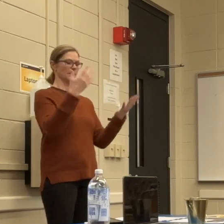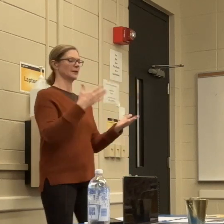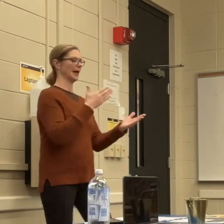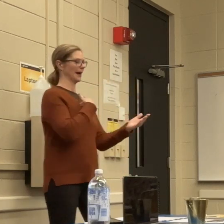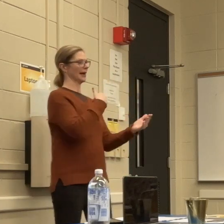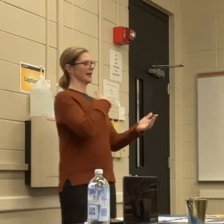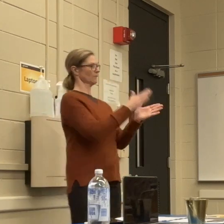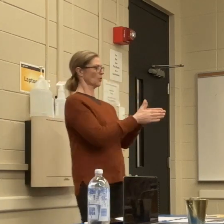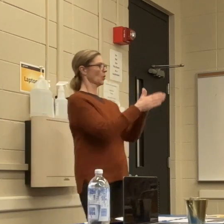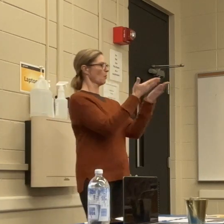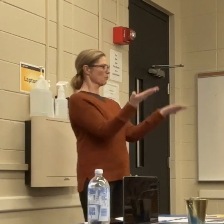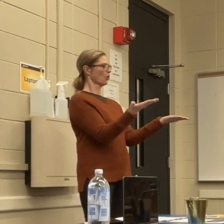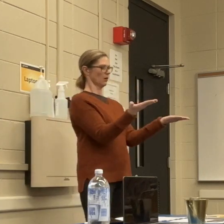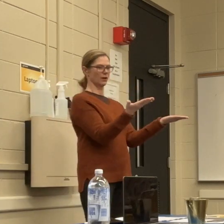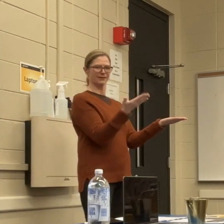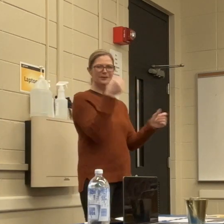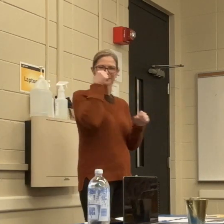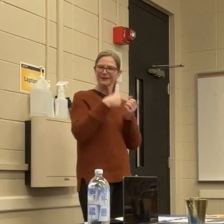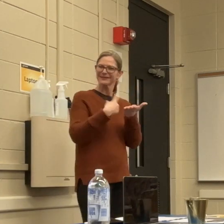But I'm going to suggest